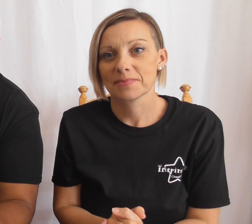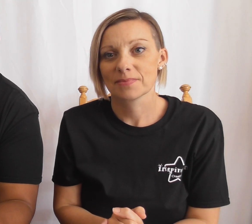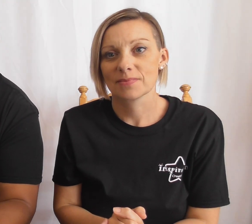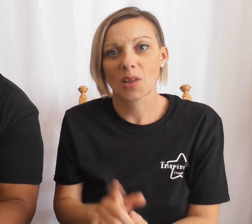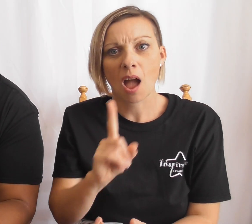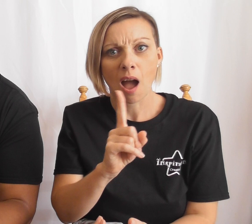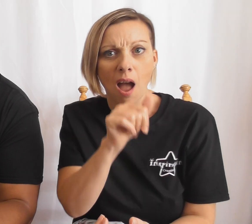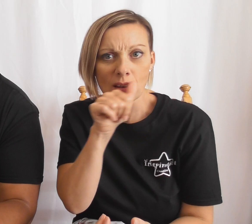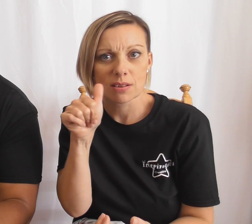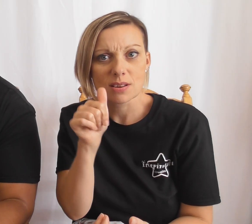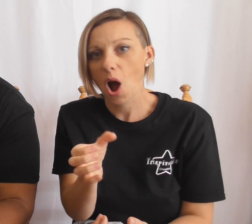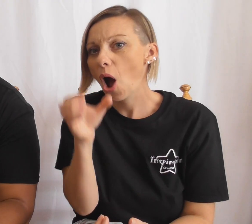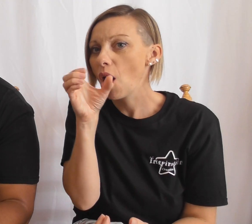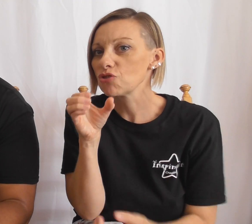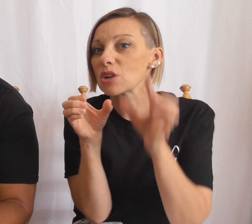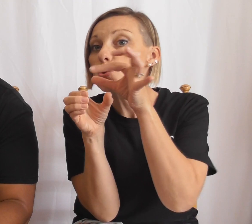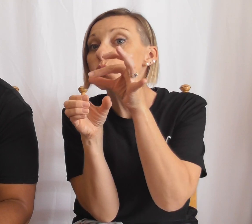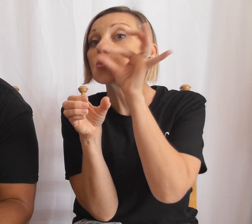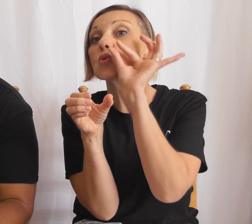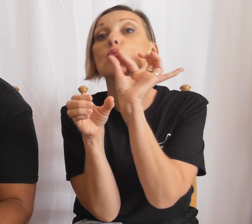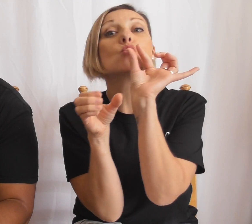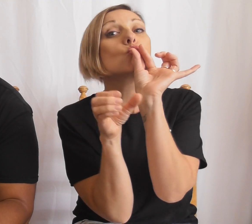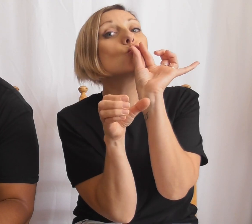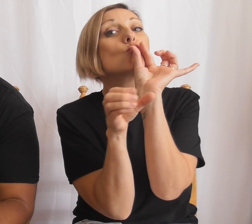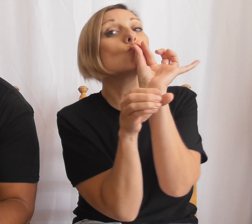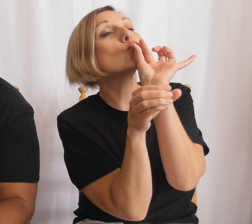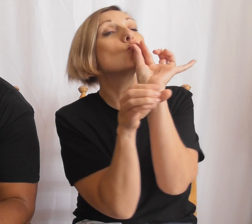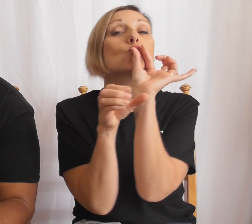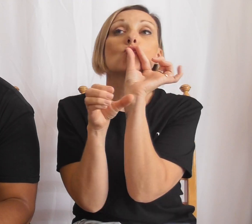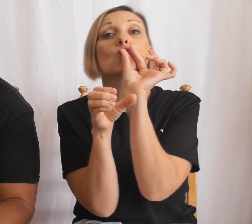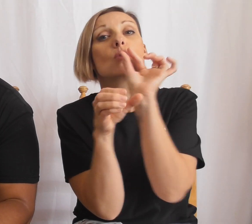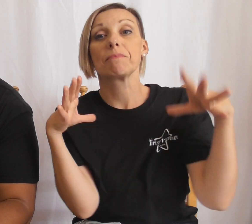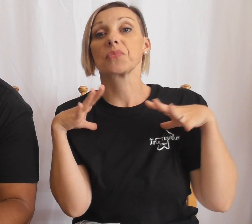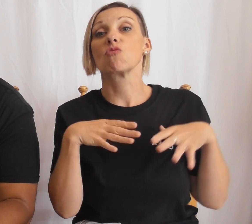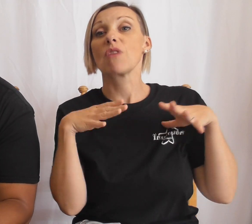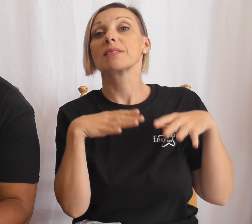Oh, he's got a nice little drink in there, so he's just having a nice soak in a bubble bath.